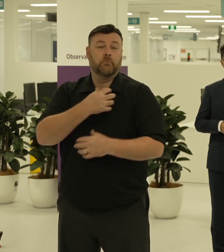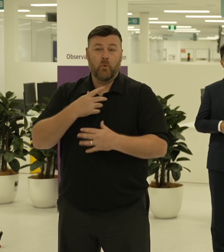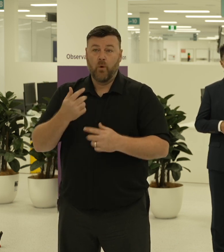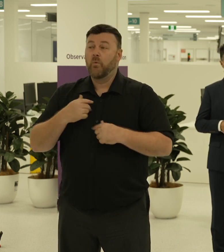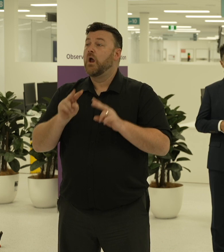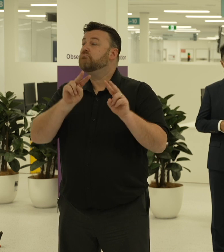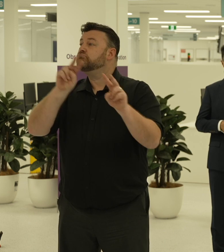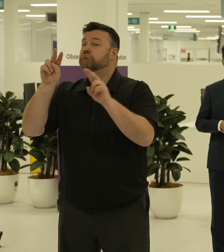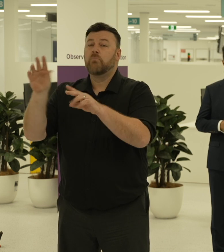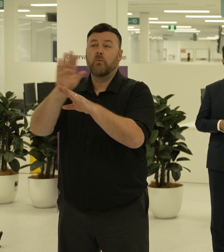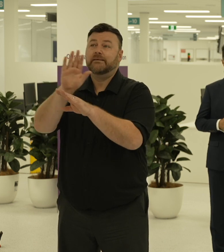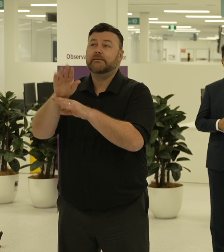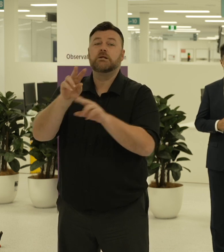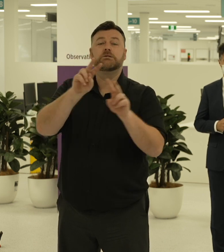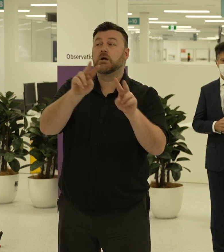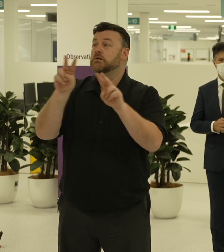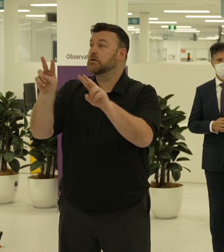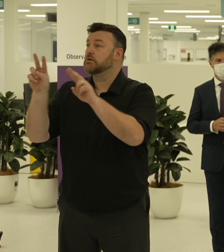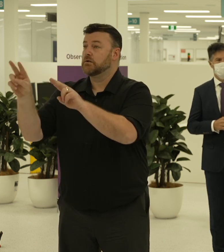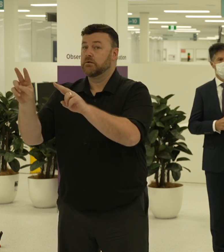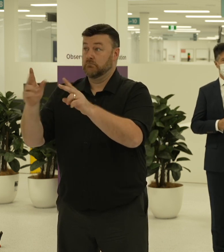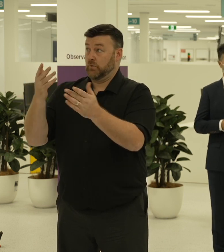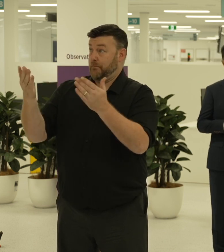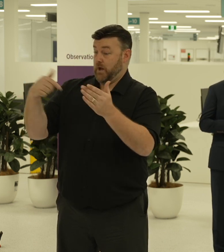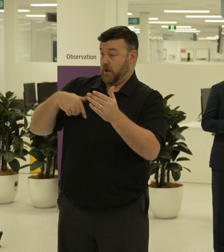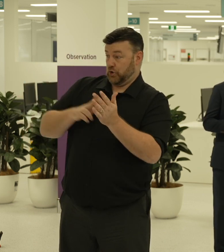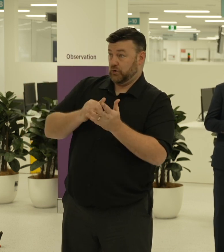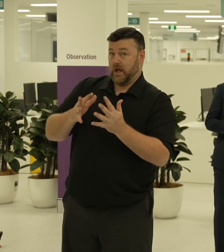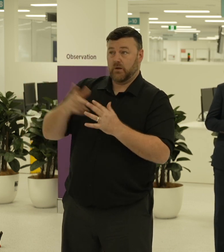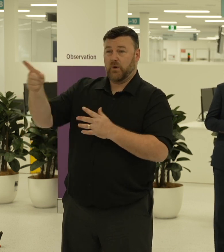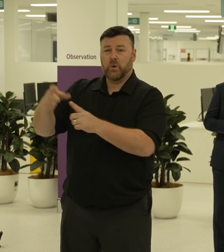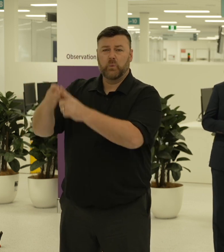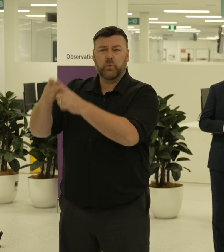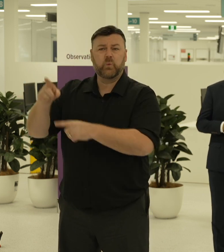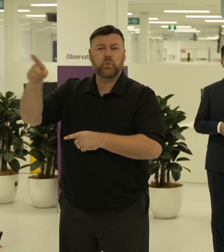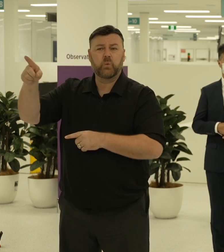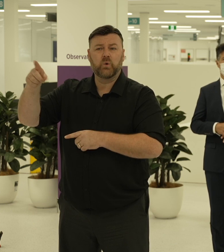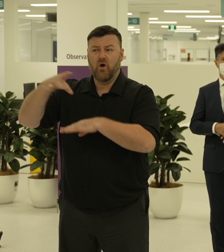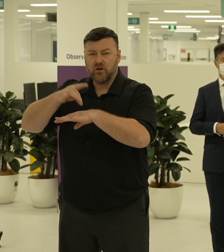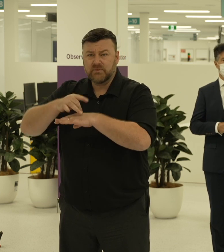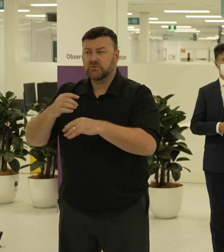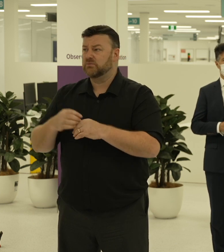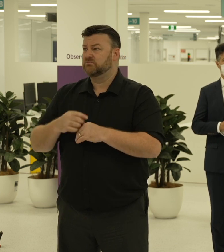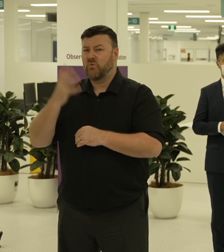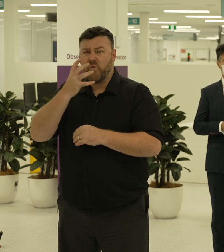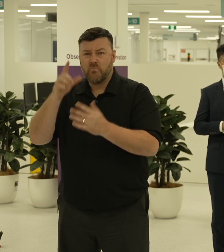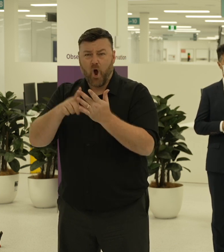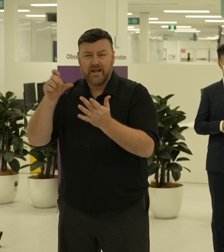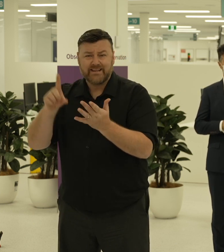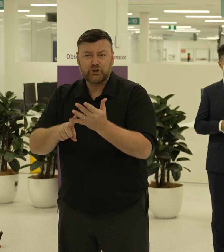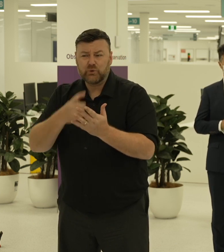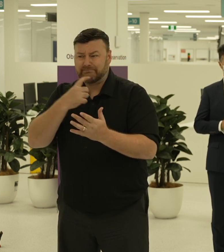world, when we look at other countries who have had much greater challenges with their health system, with their ICU presentations, who've had much